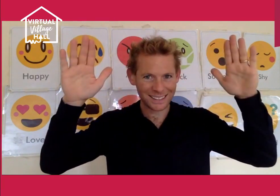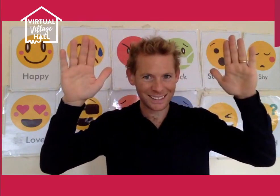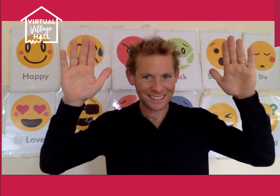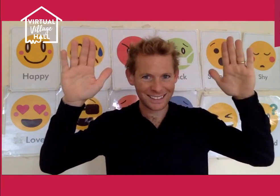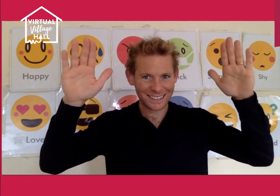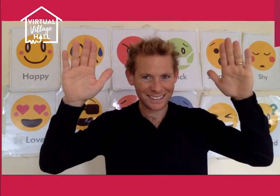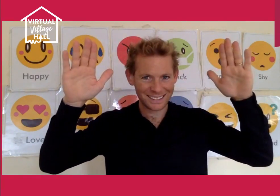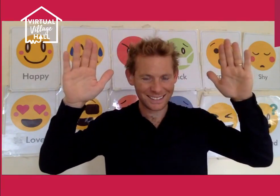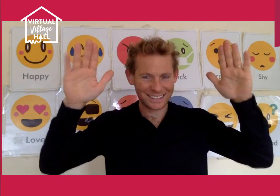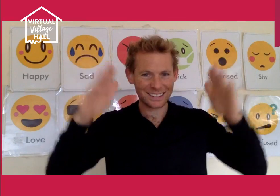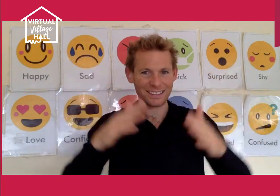Holiday.